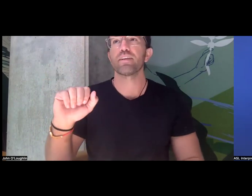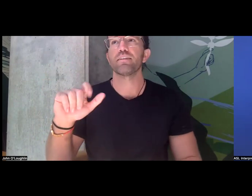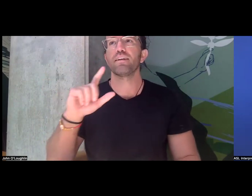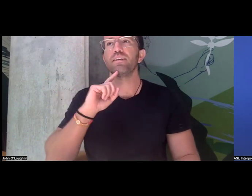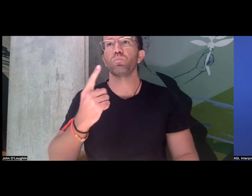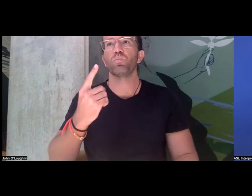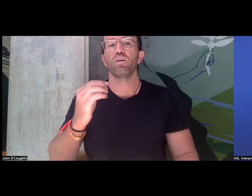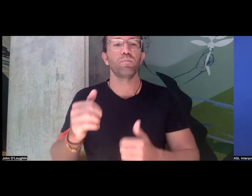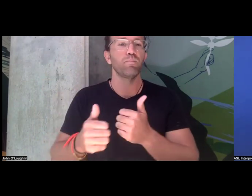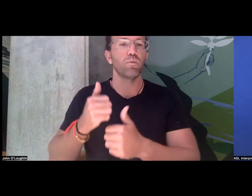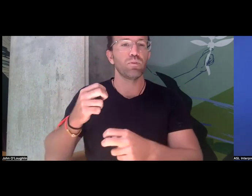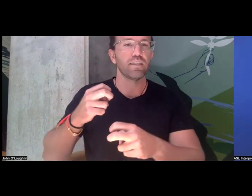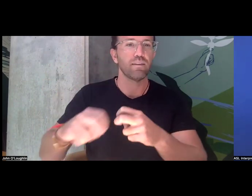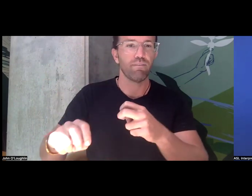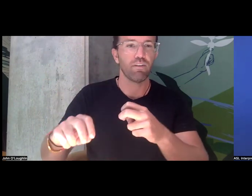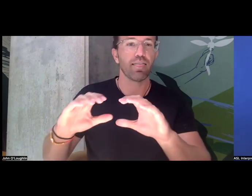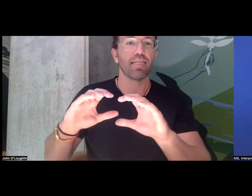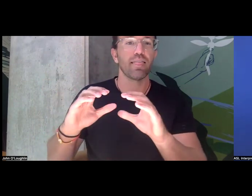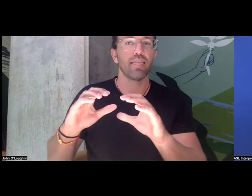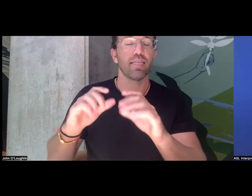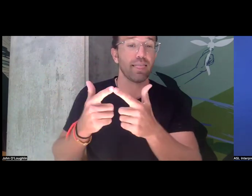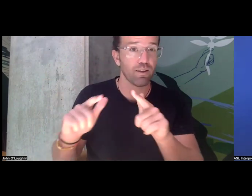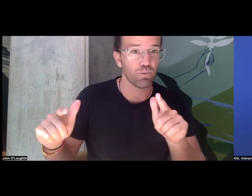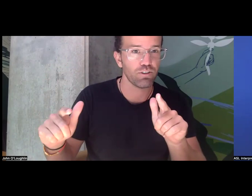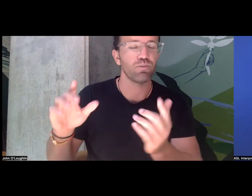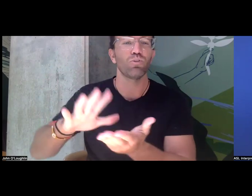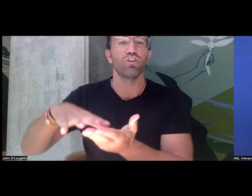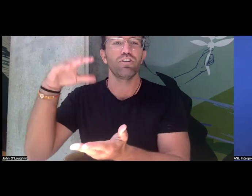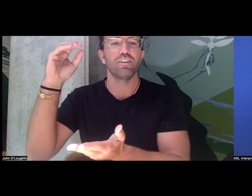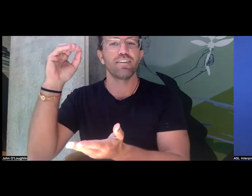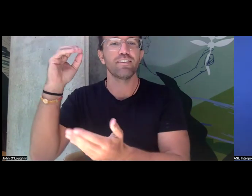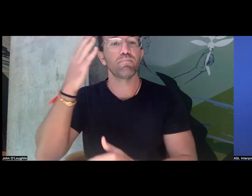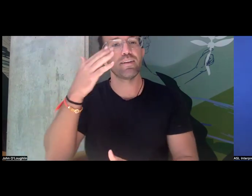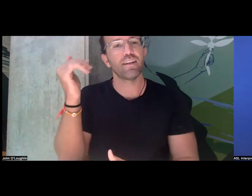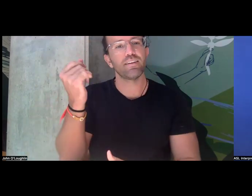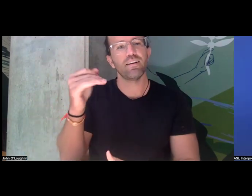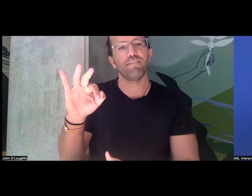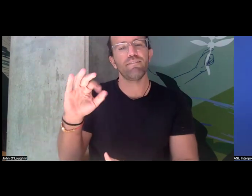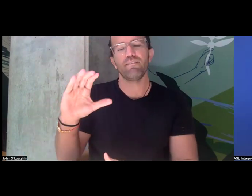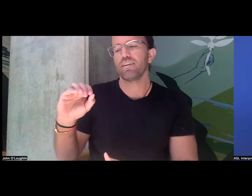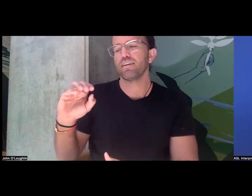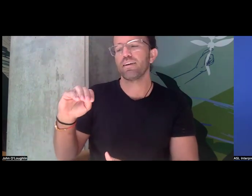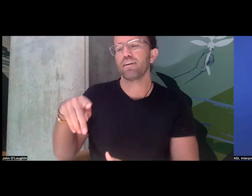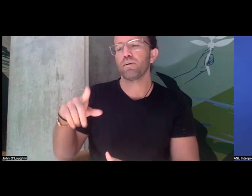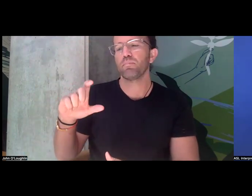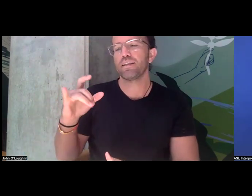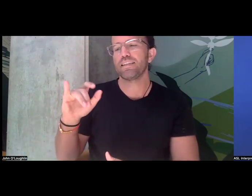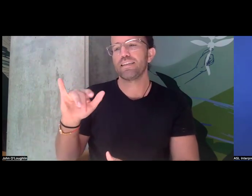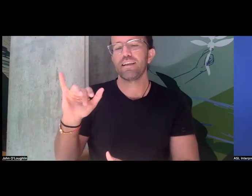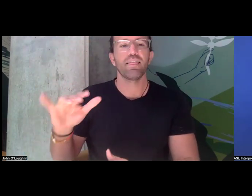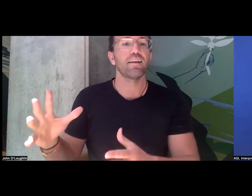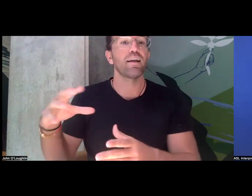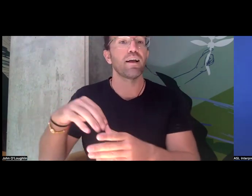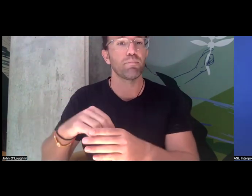know a fun fact. ASL is one of the most difficult languages to learn just